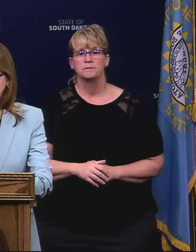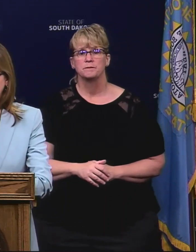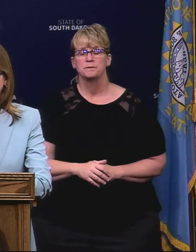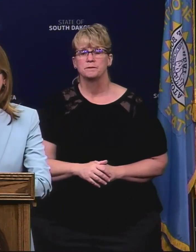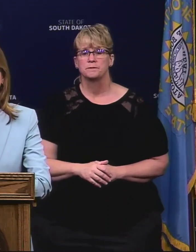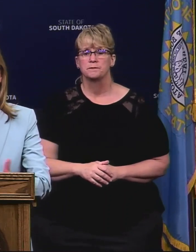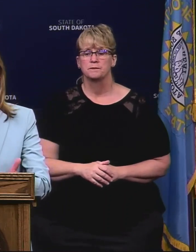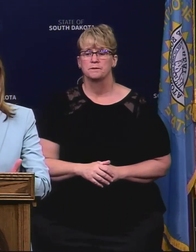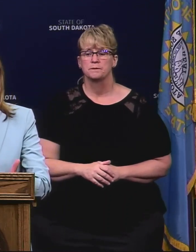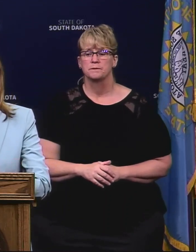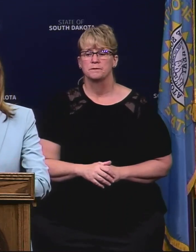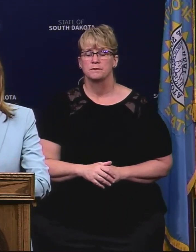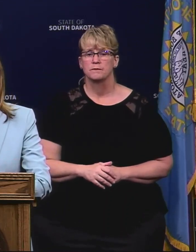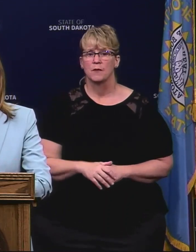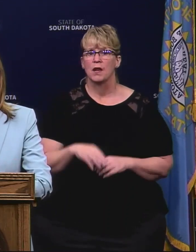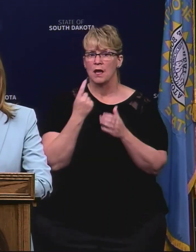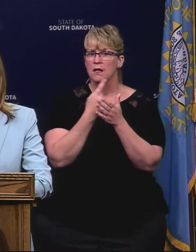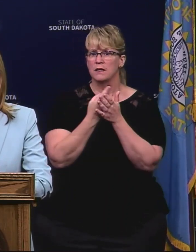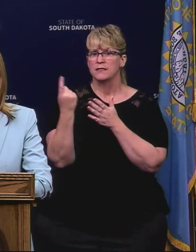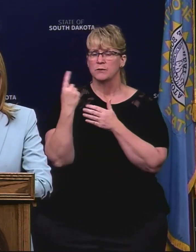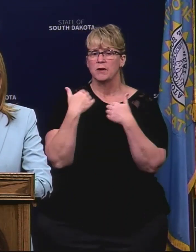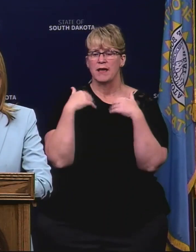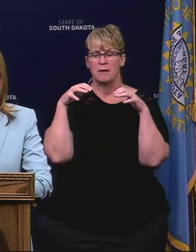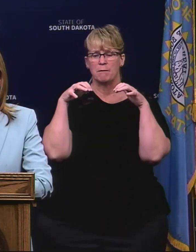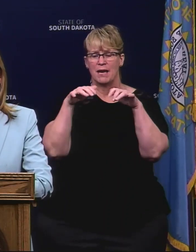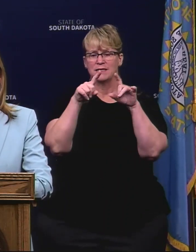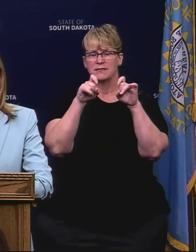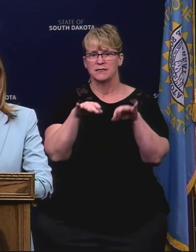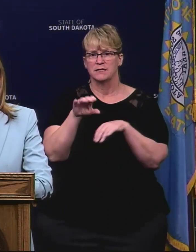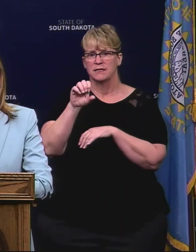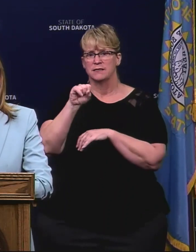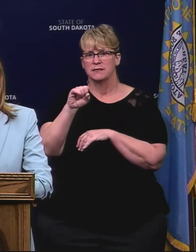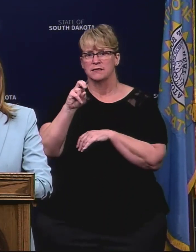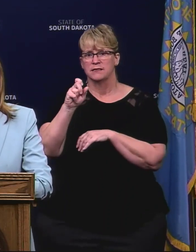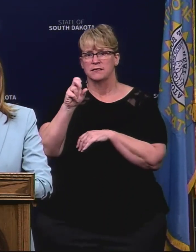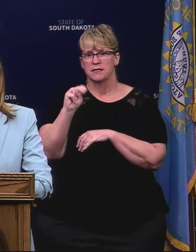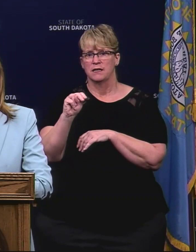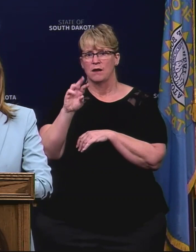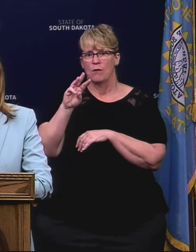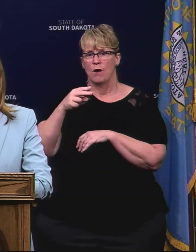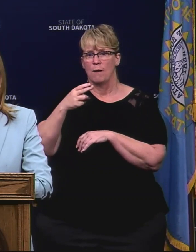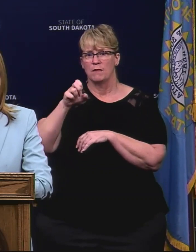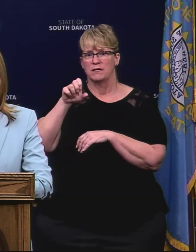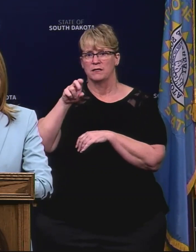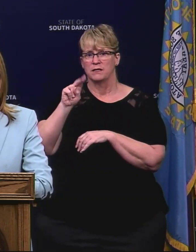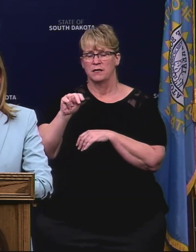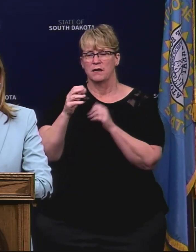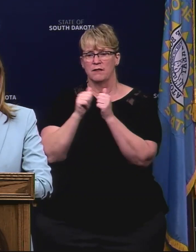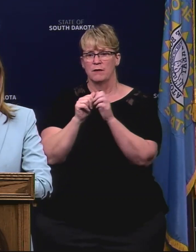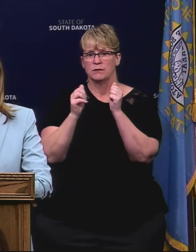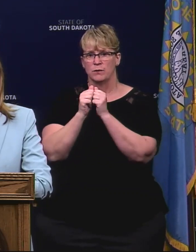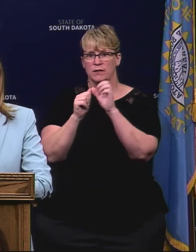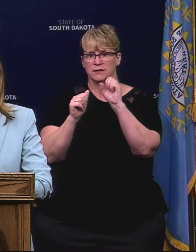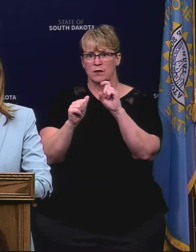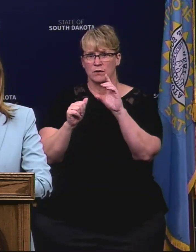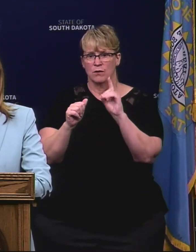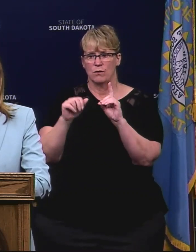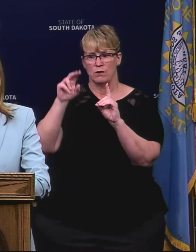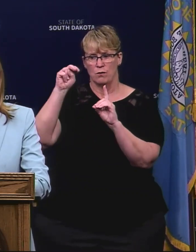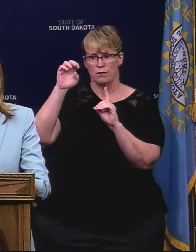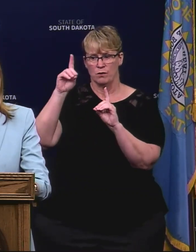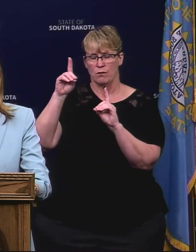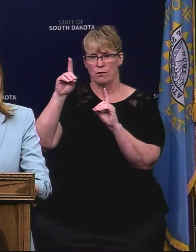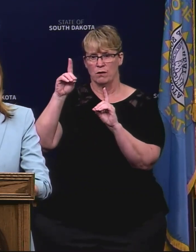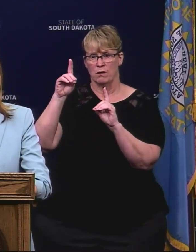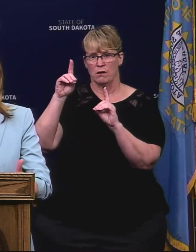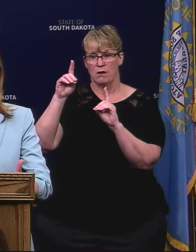So we've got, last week we had the mass testing at Sisseton-Wahpeton. That was a joint effort between South Dakota and North Dakota, and